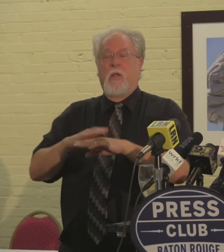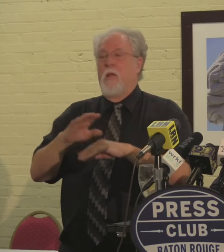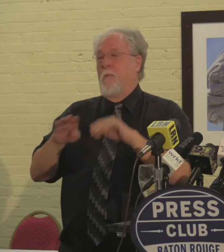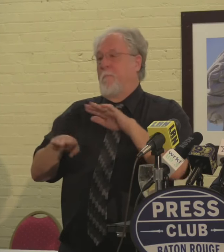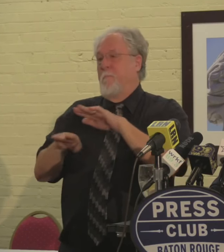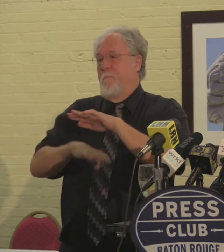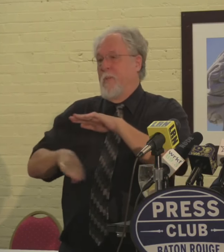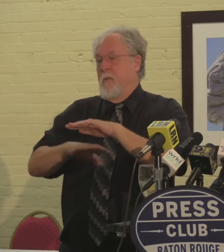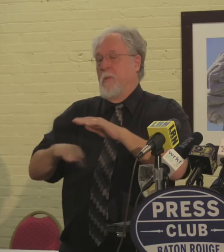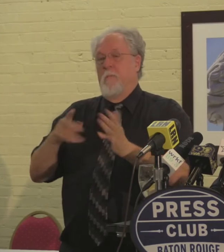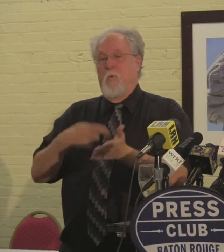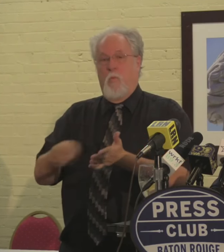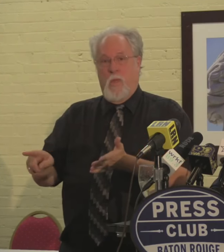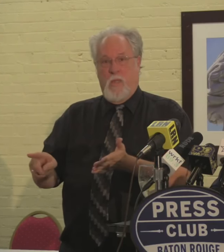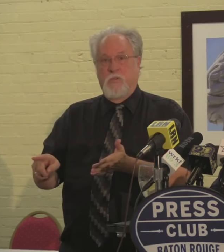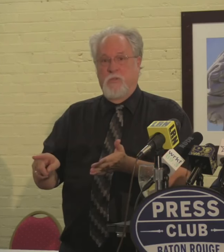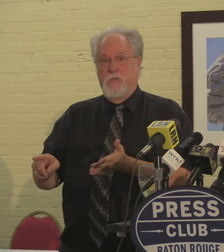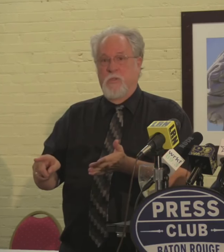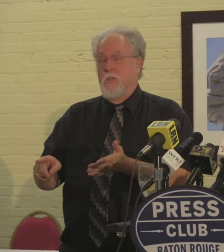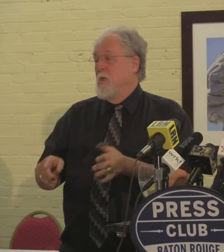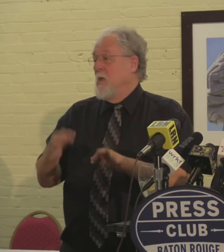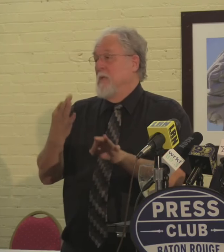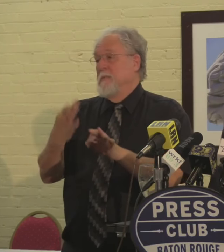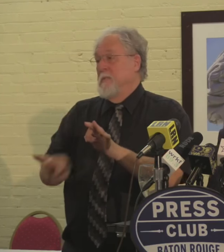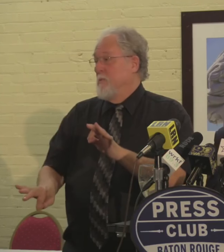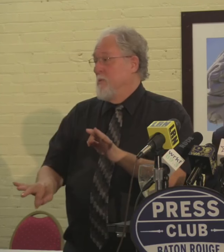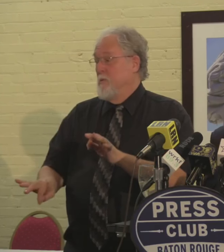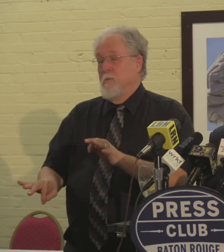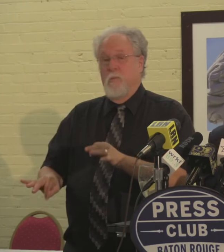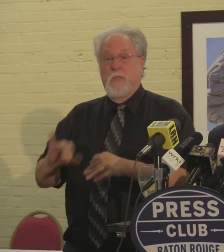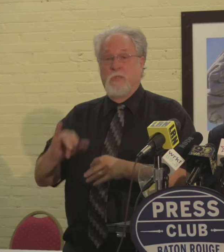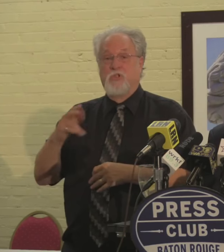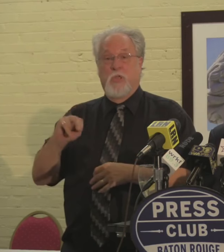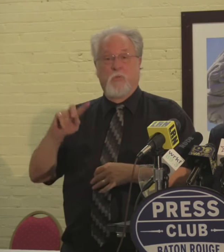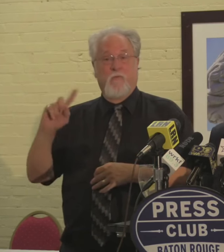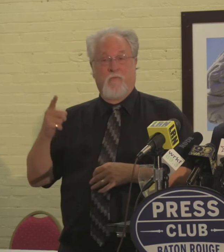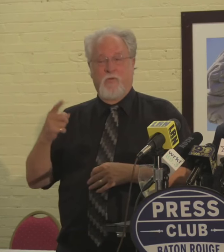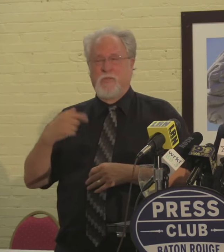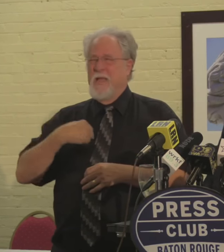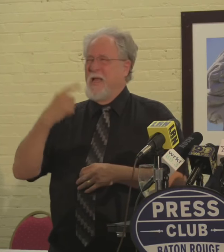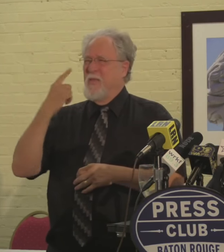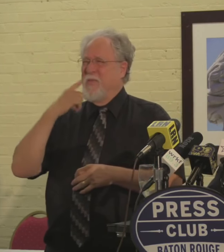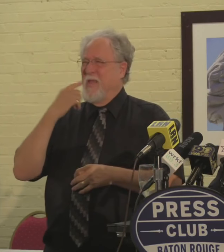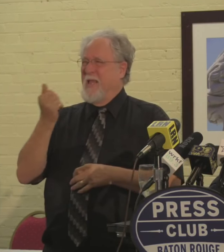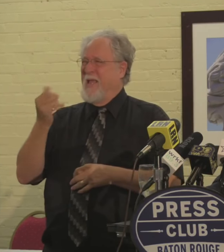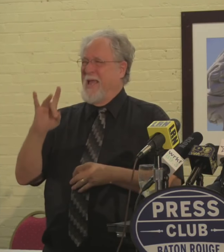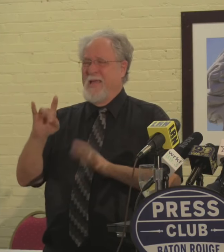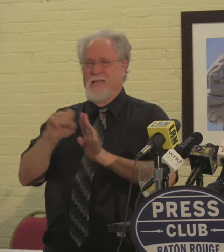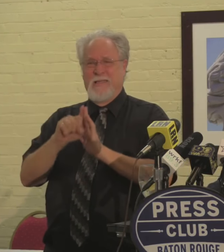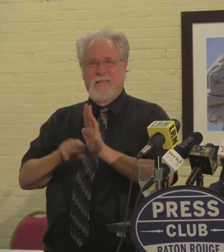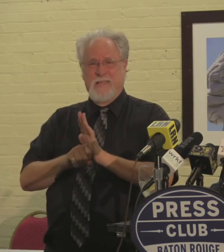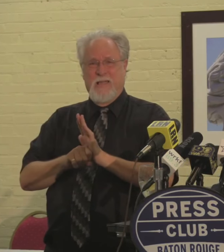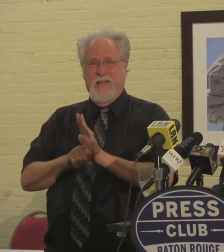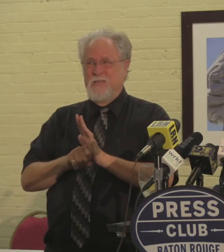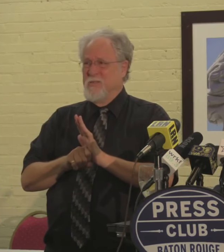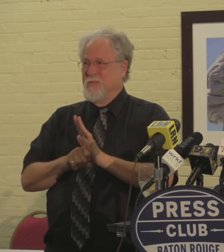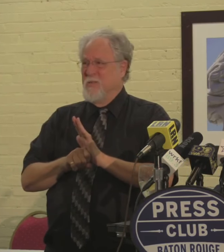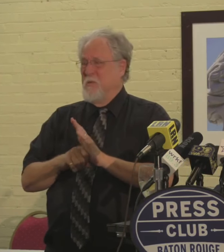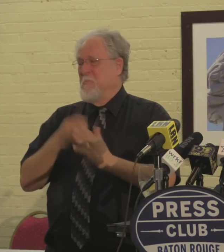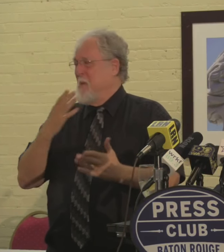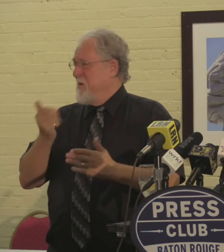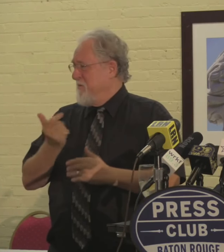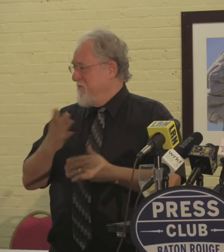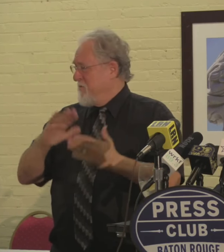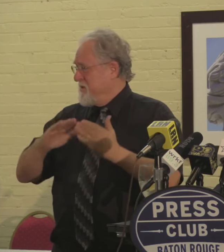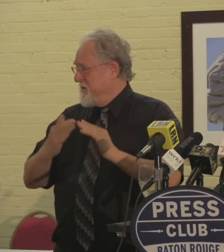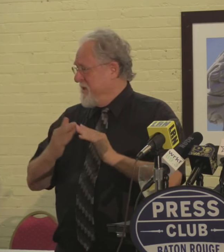wage. You know, the simple fact of the matter is that on January 1st, I think there were 18 states and maybe a few